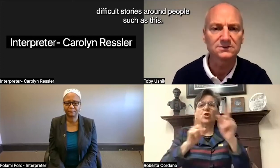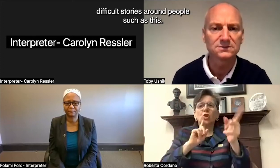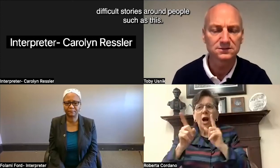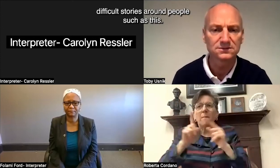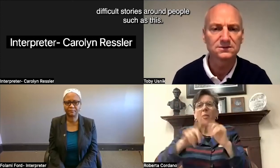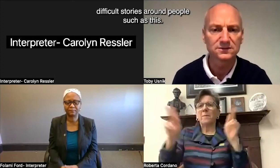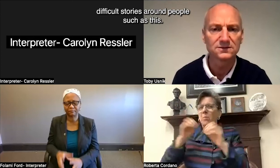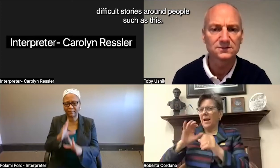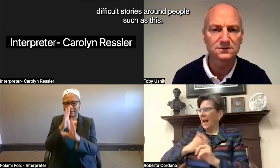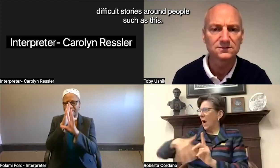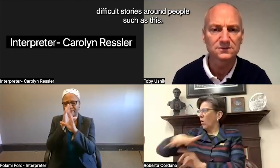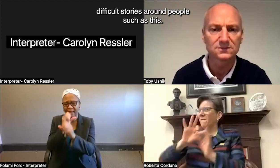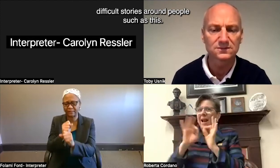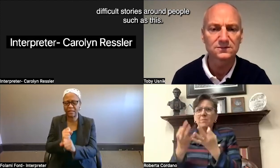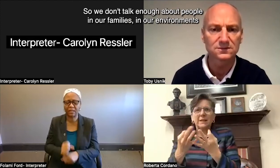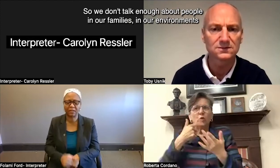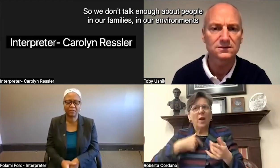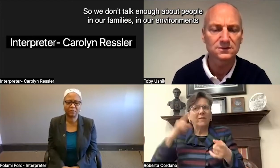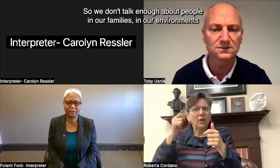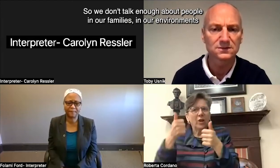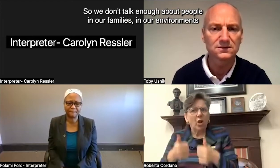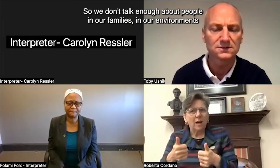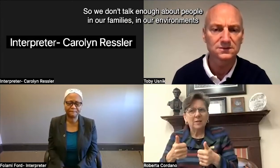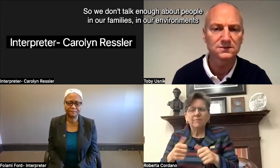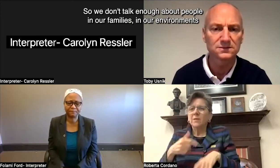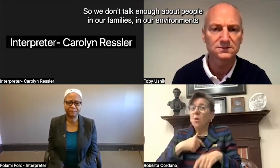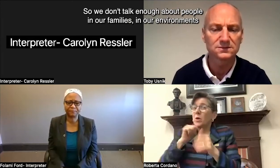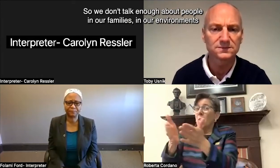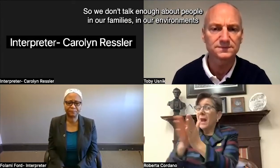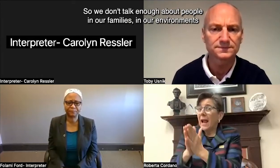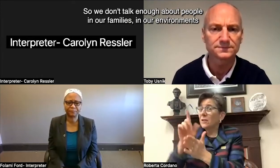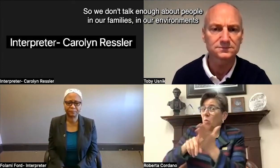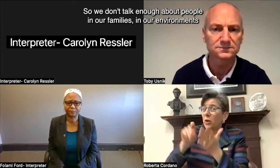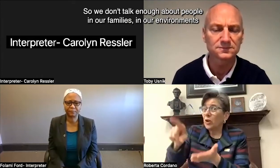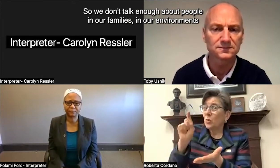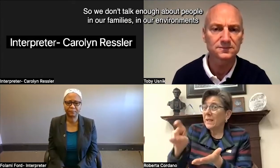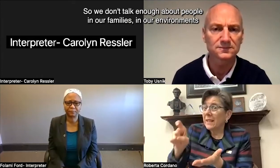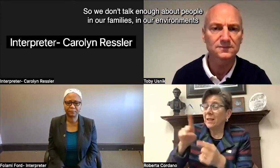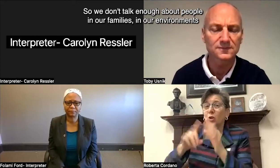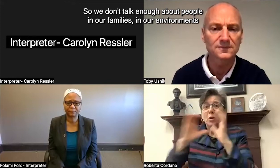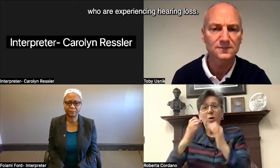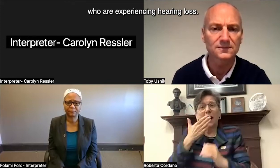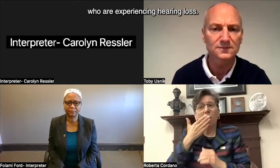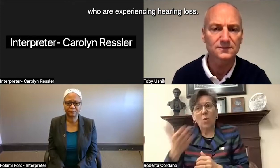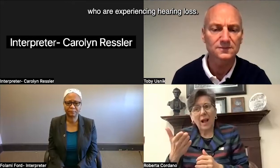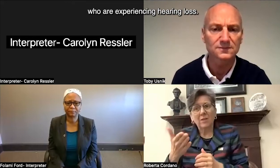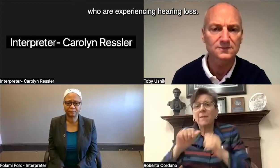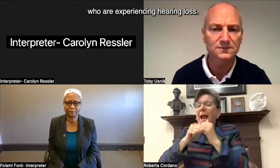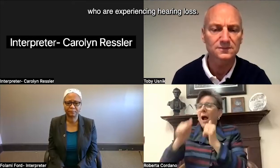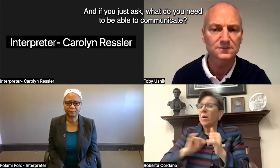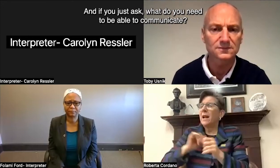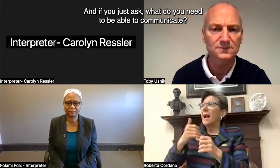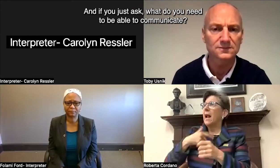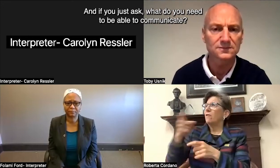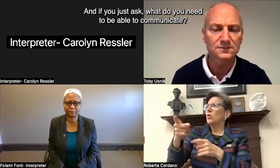such as this. So we don't talk enough about people in our families and our environments who are experiencing hearing loss. And if you just ask,